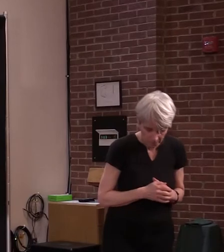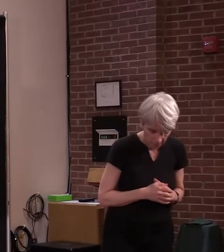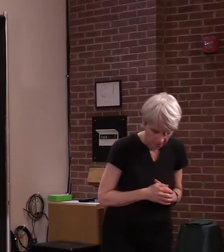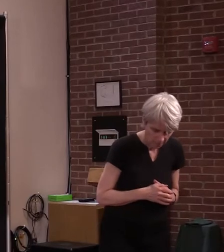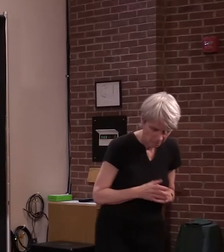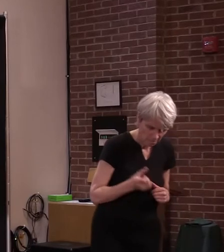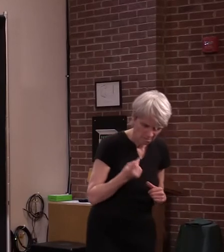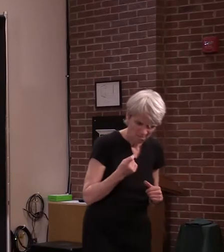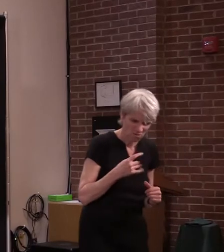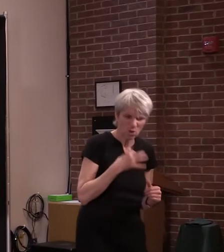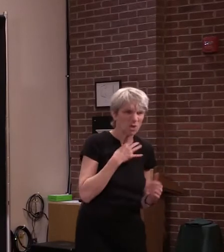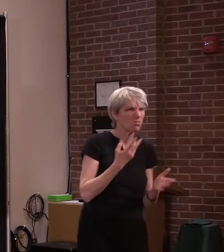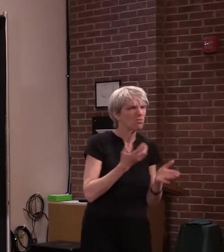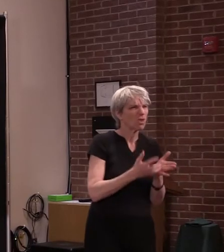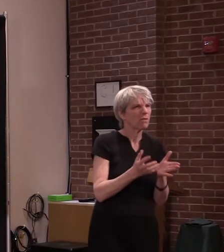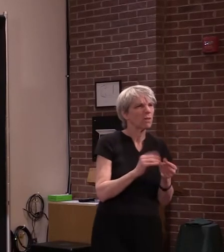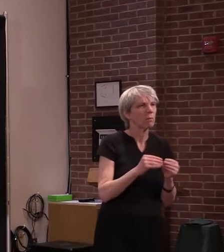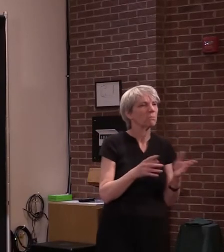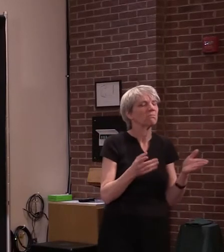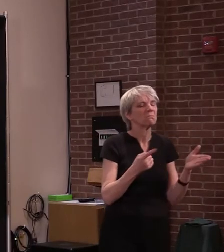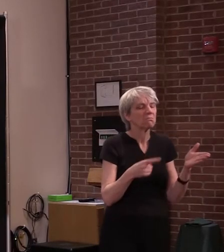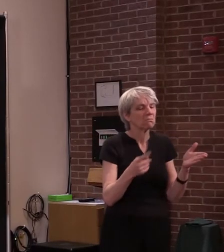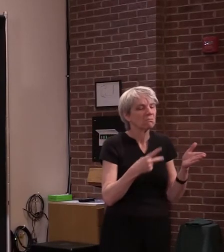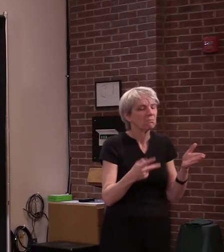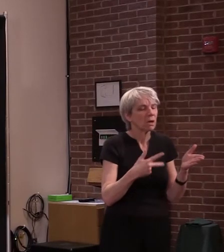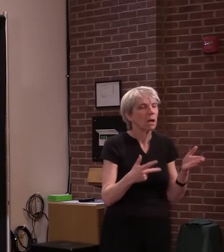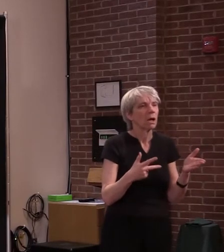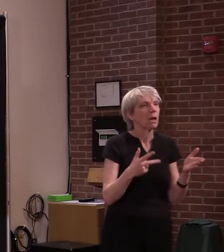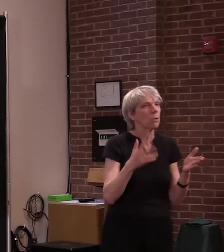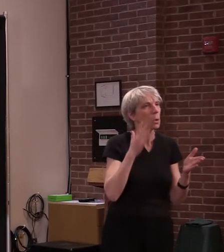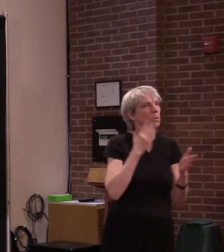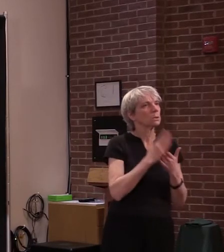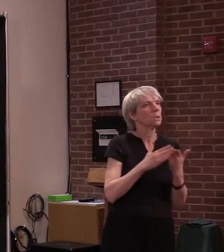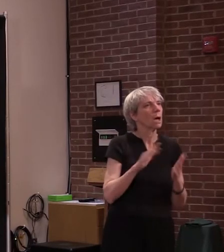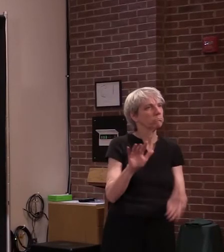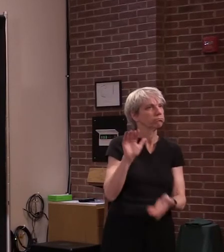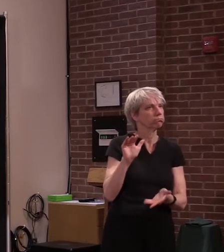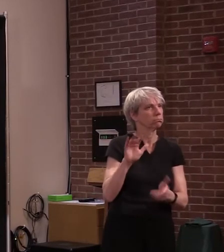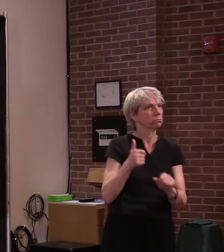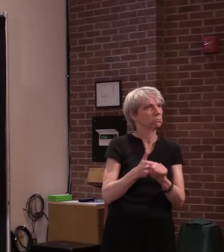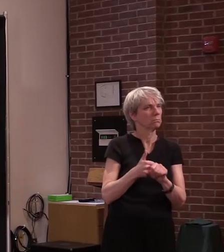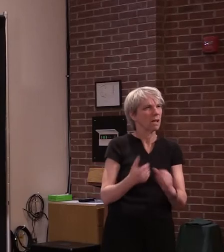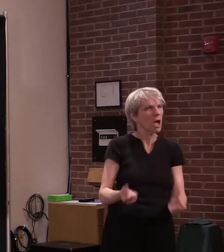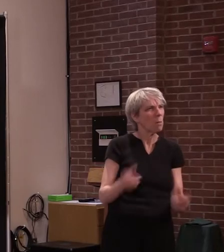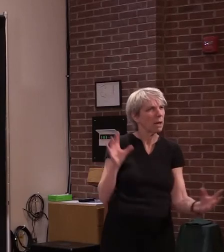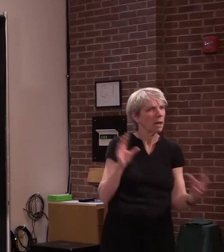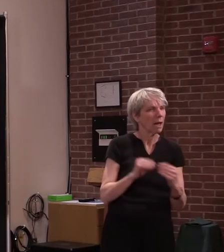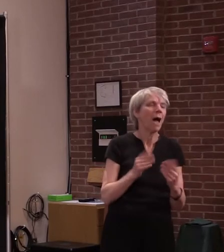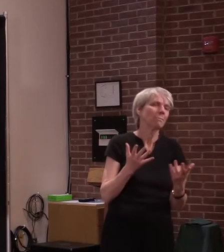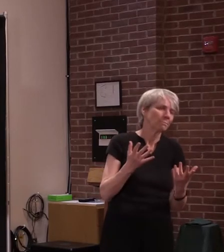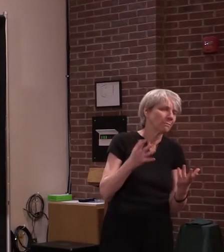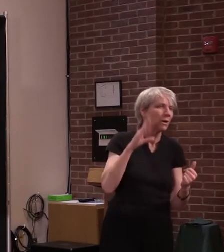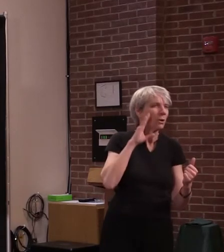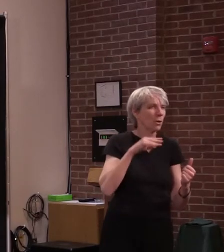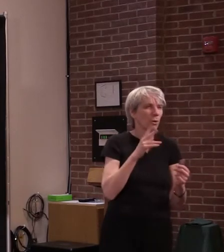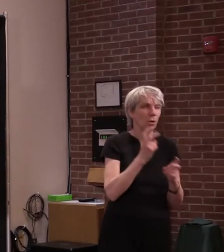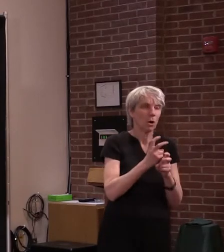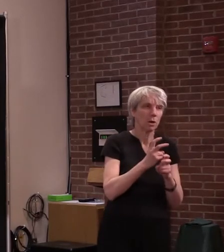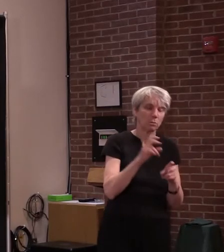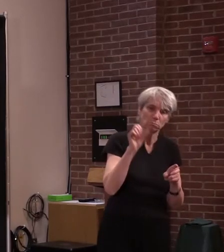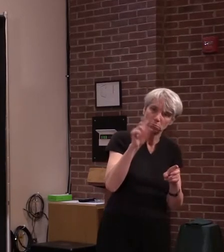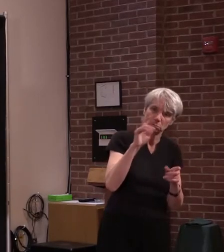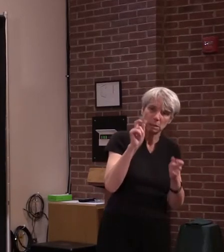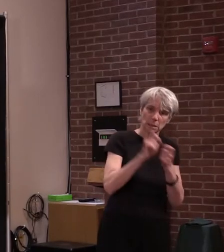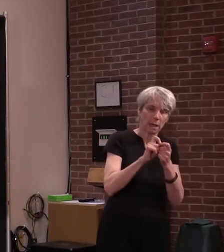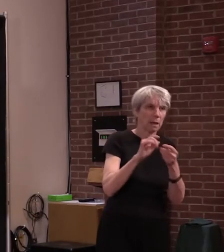if we're thinking over the next few weeks, how many we have set aside right now, do you have any idea? I mean, I'm sure that's a moving target, but...